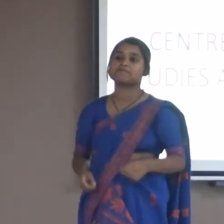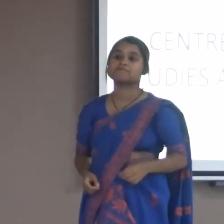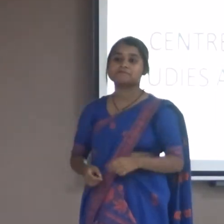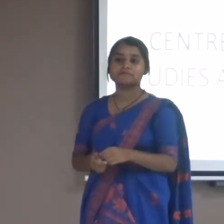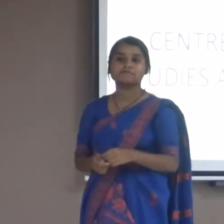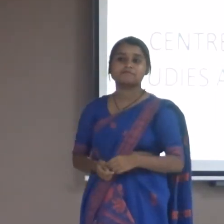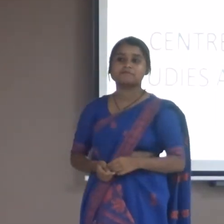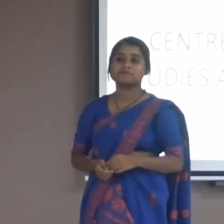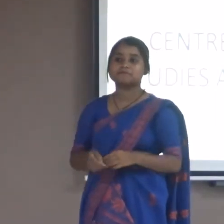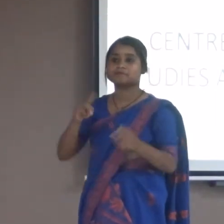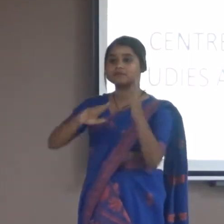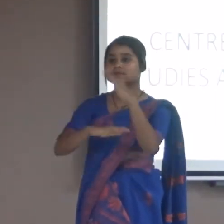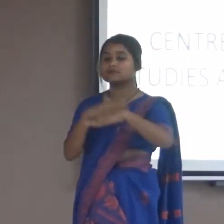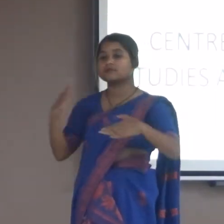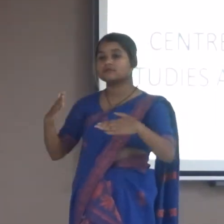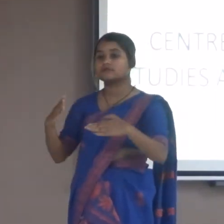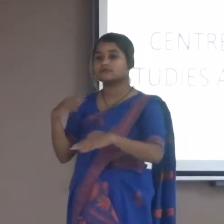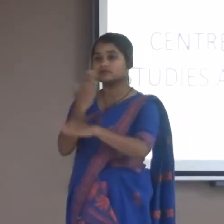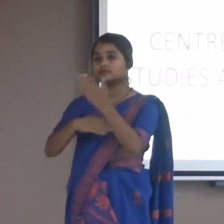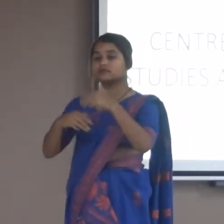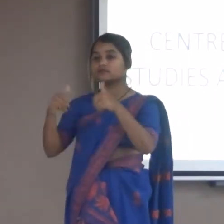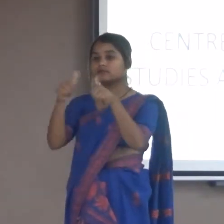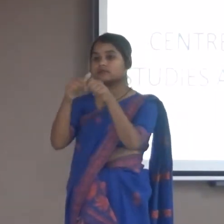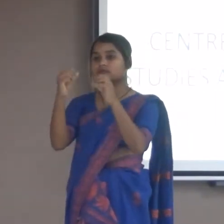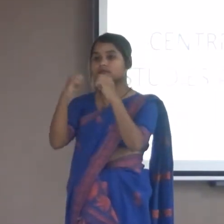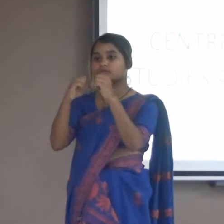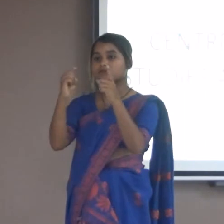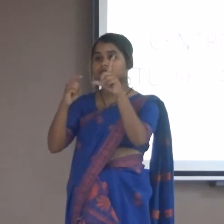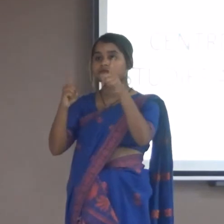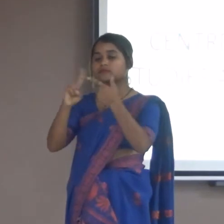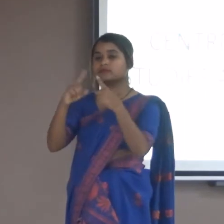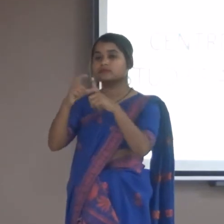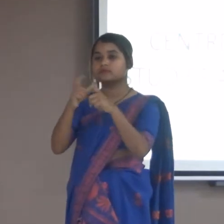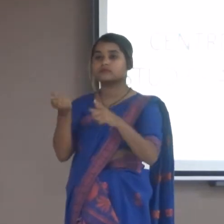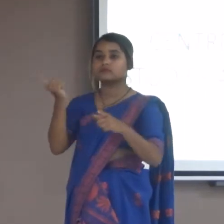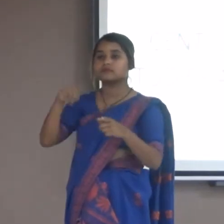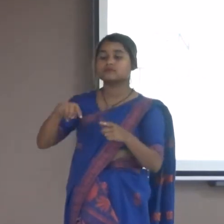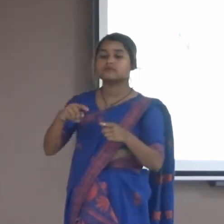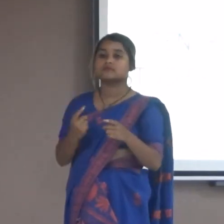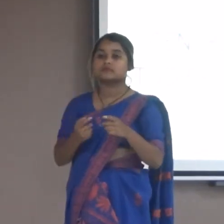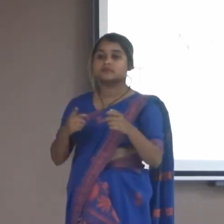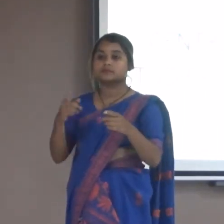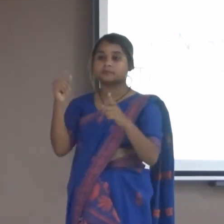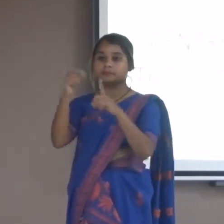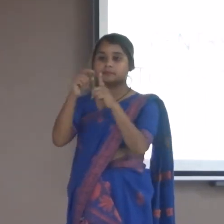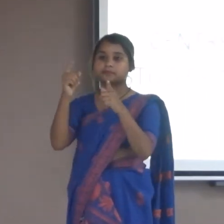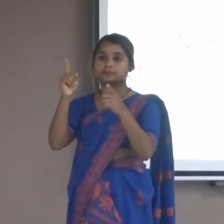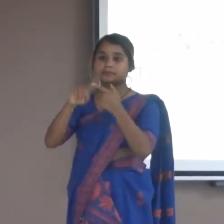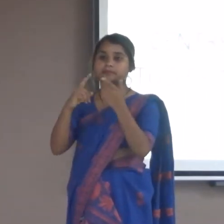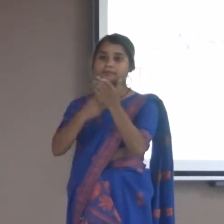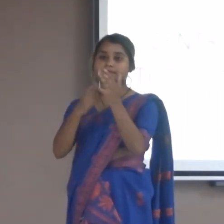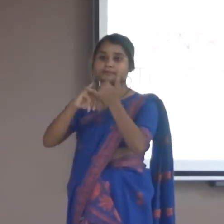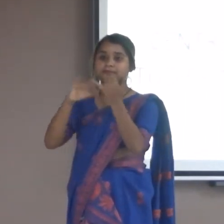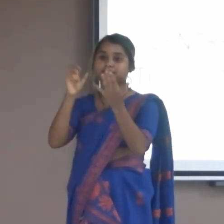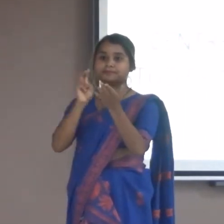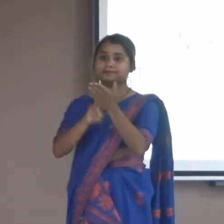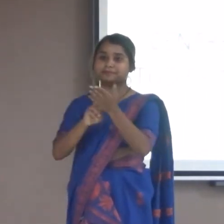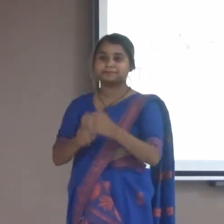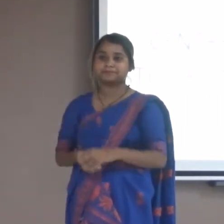Specially able or persons who are differently able. the nomenclature